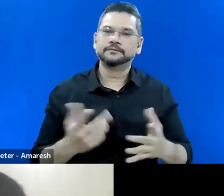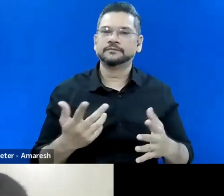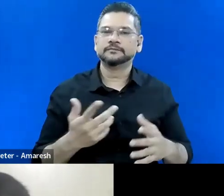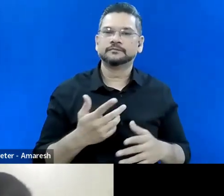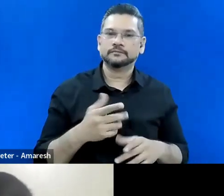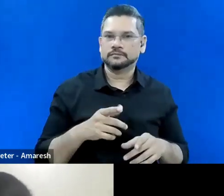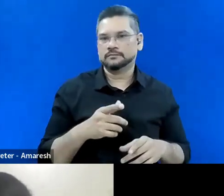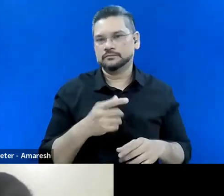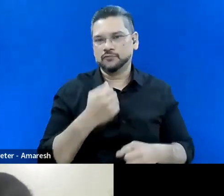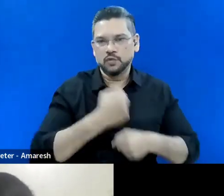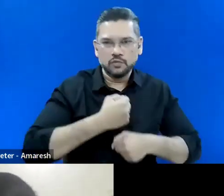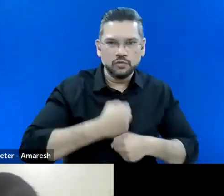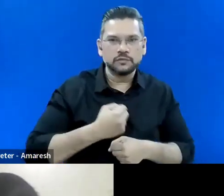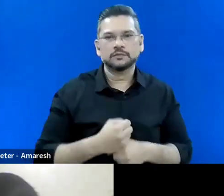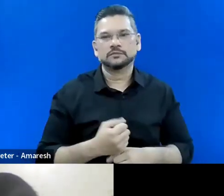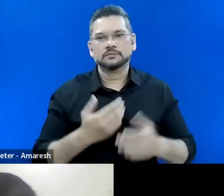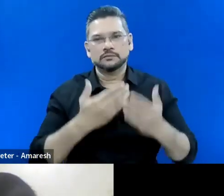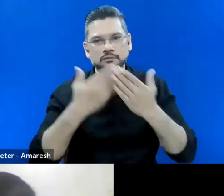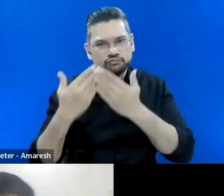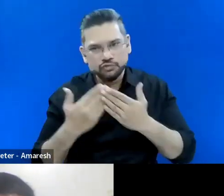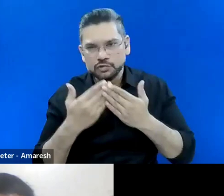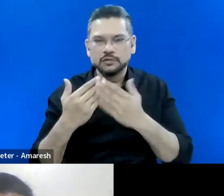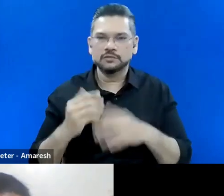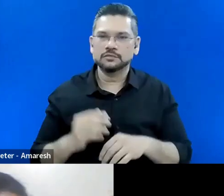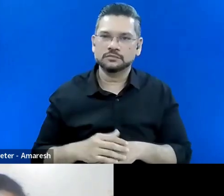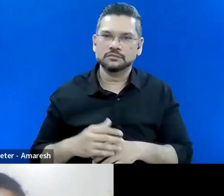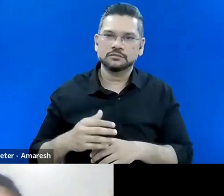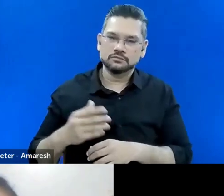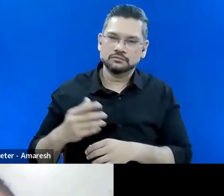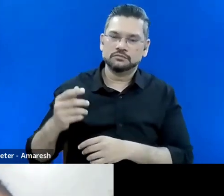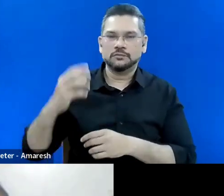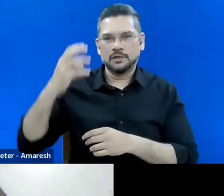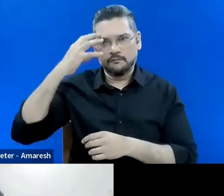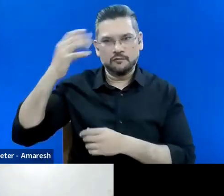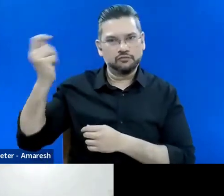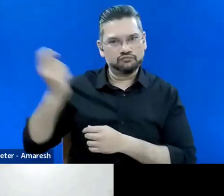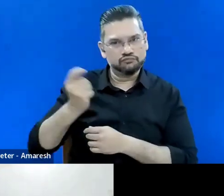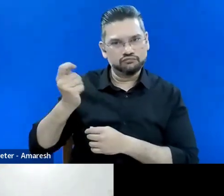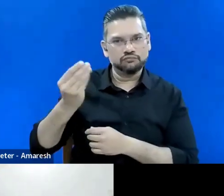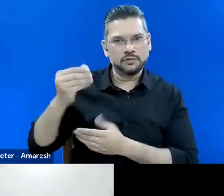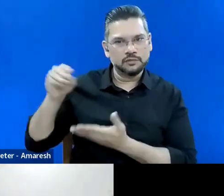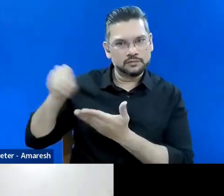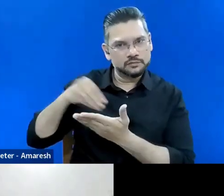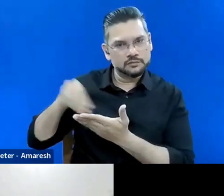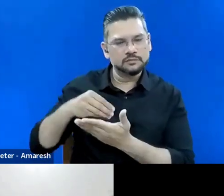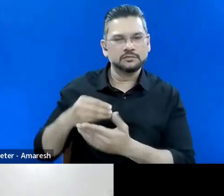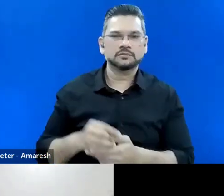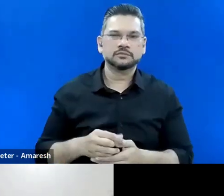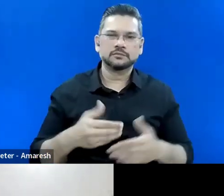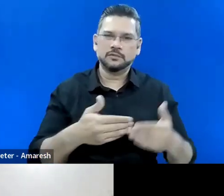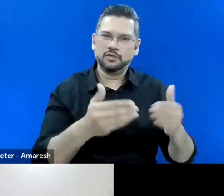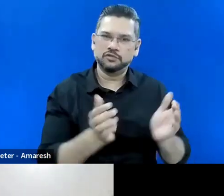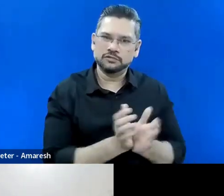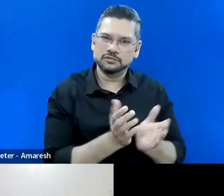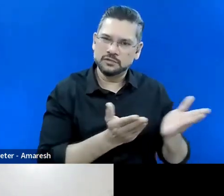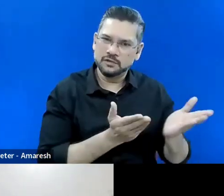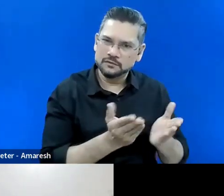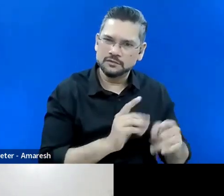education, social protection, community services, and how important it is. You also mentioned about